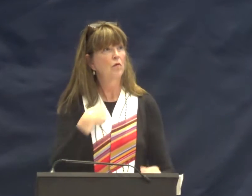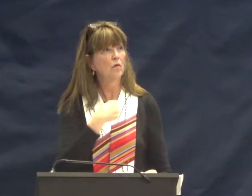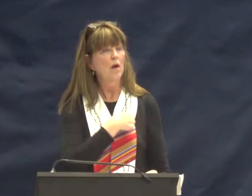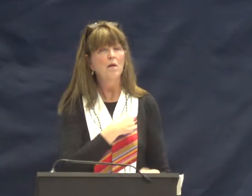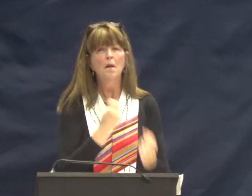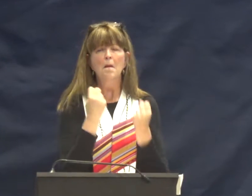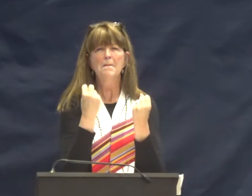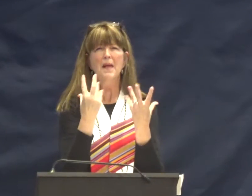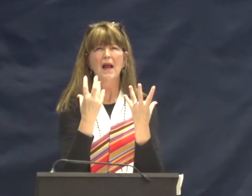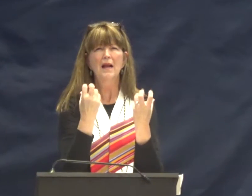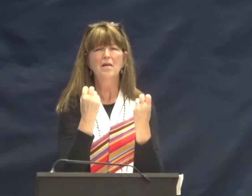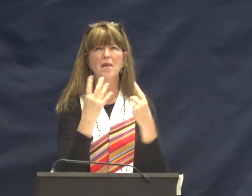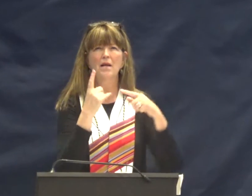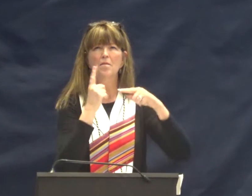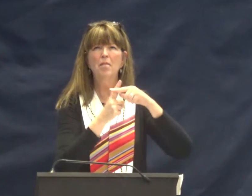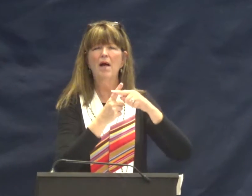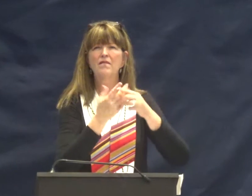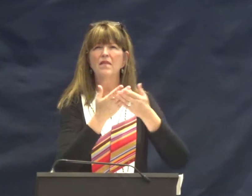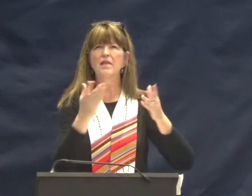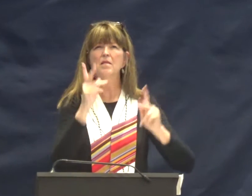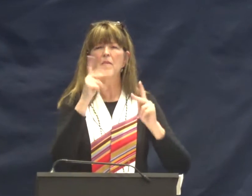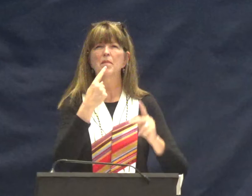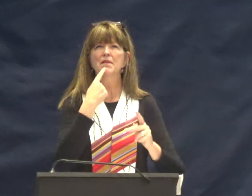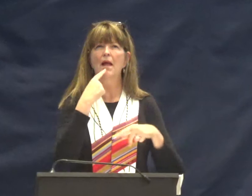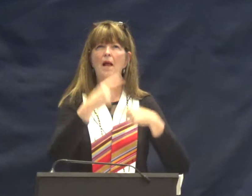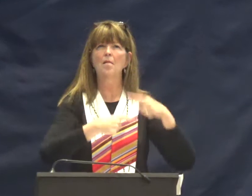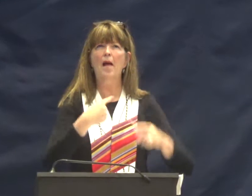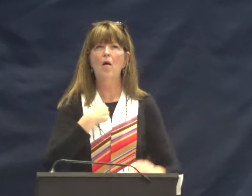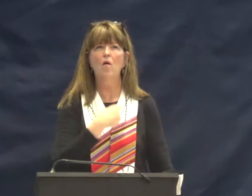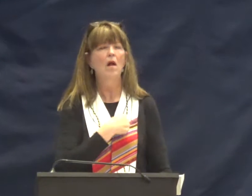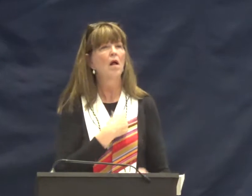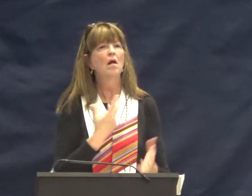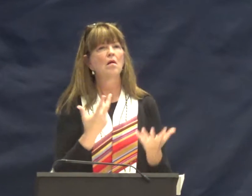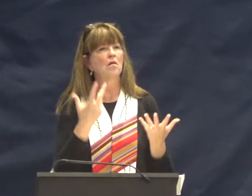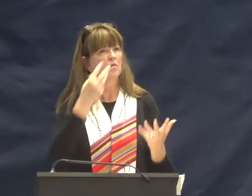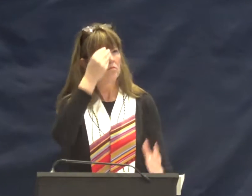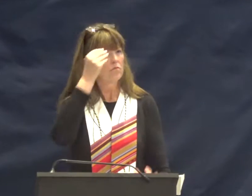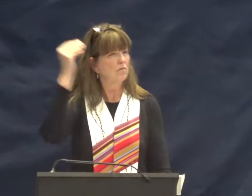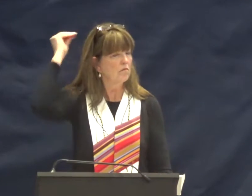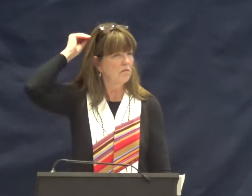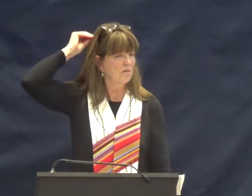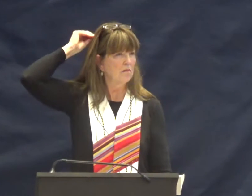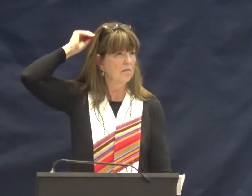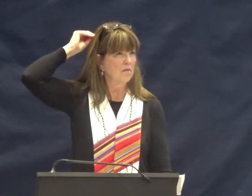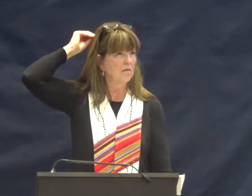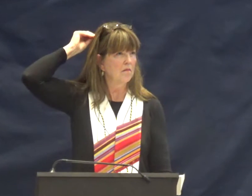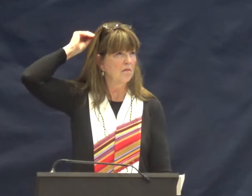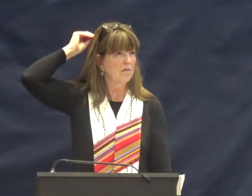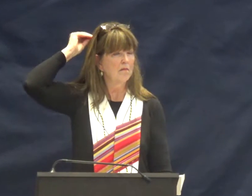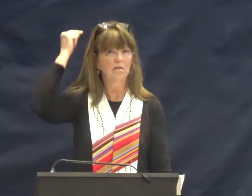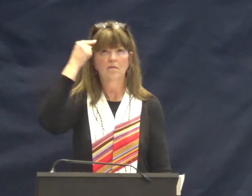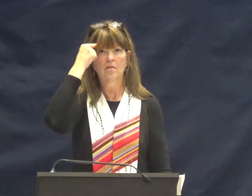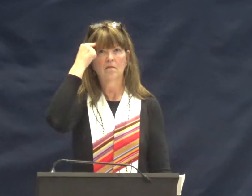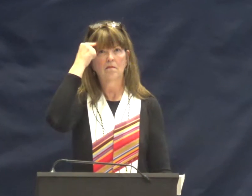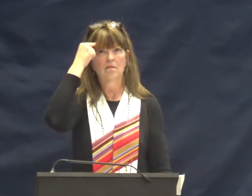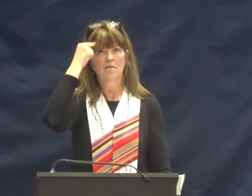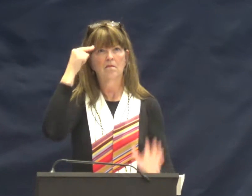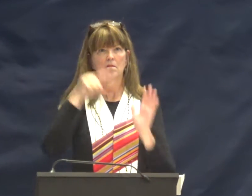Even though so many positive things happen to us, there are so many positive things that people say about us, and